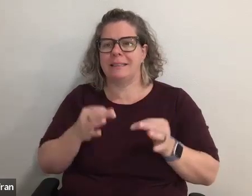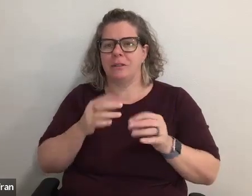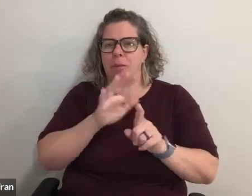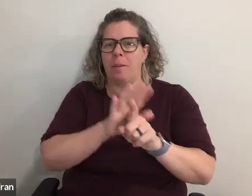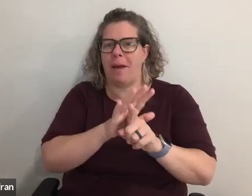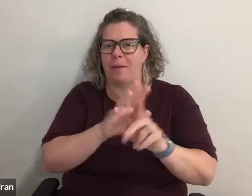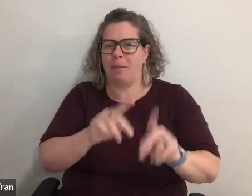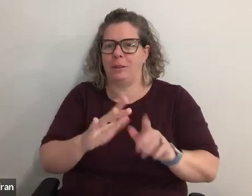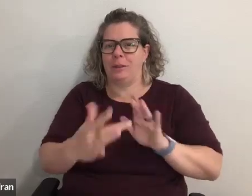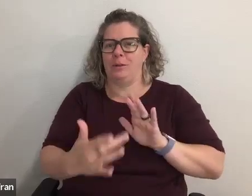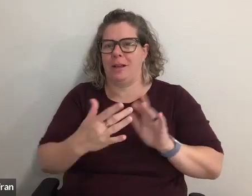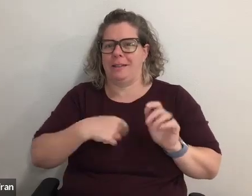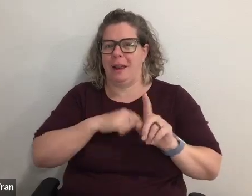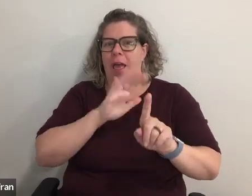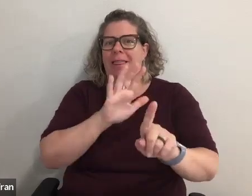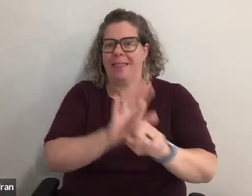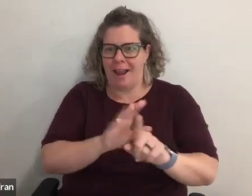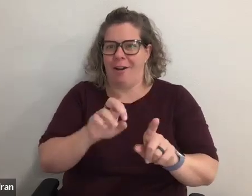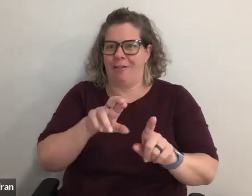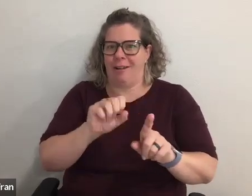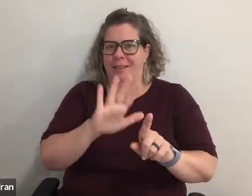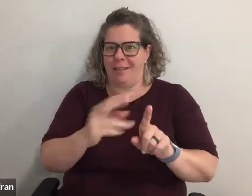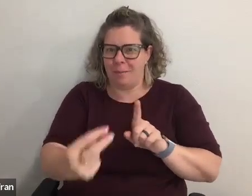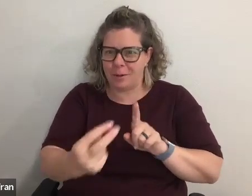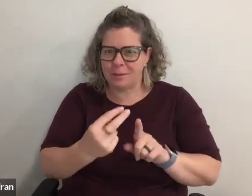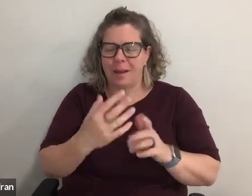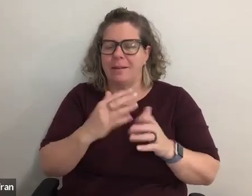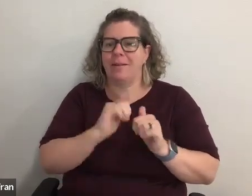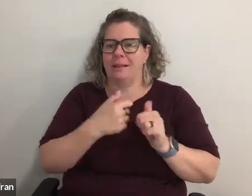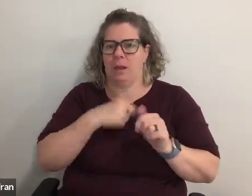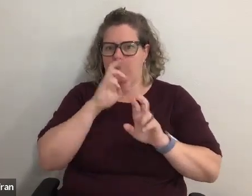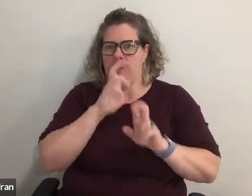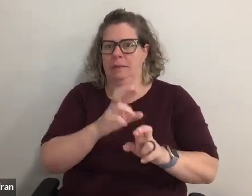us. It's whatever is a crisis to them, and that's how.